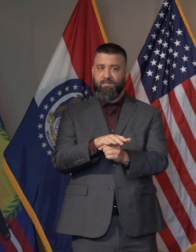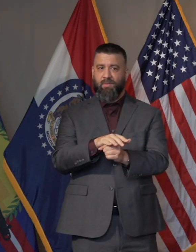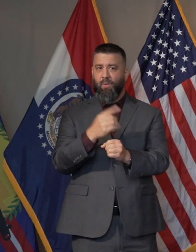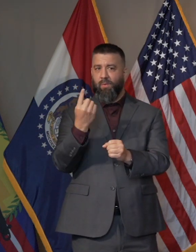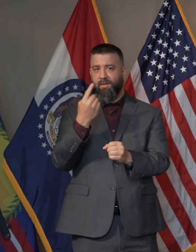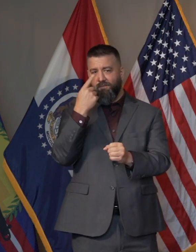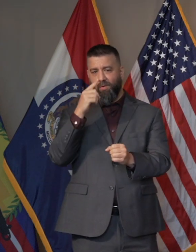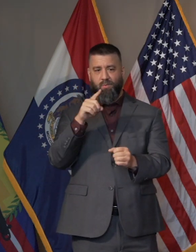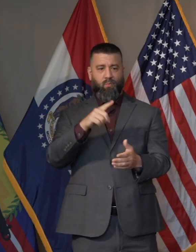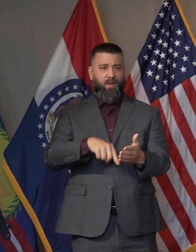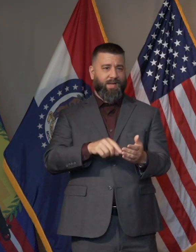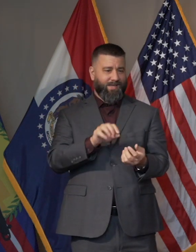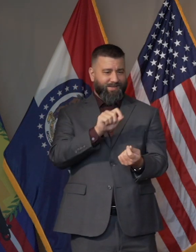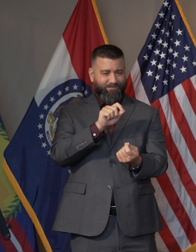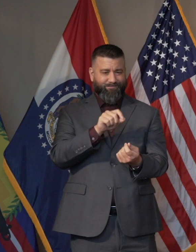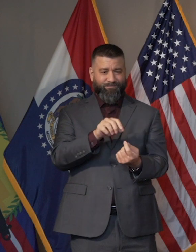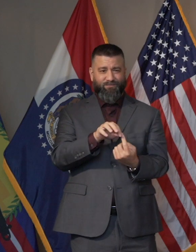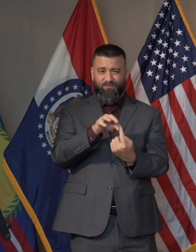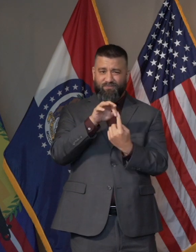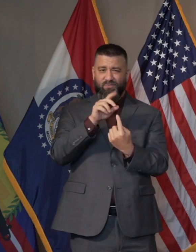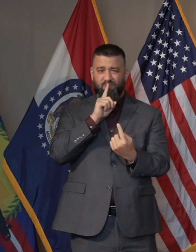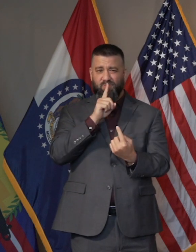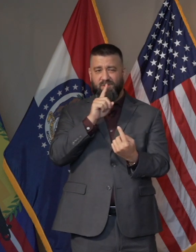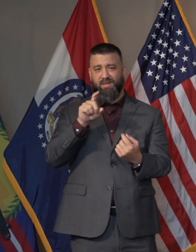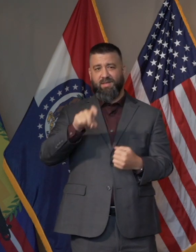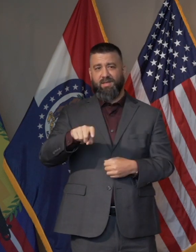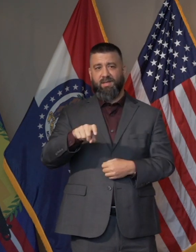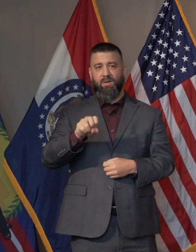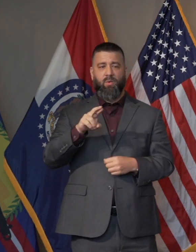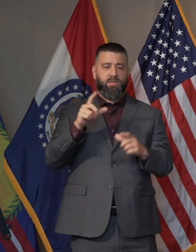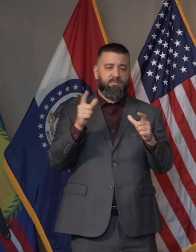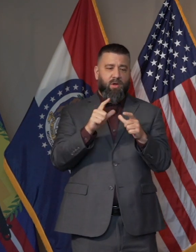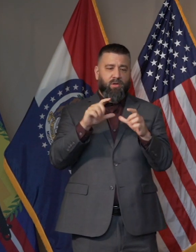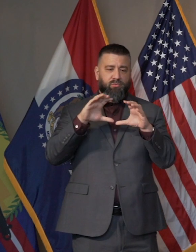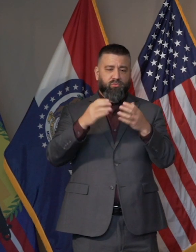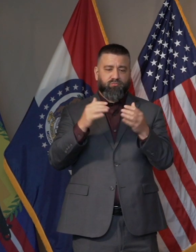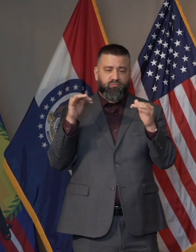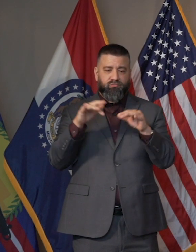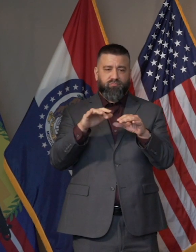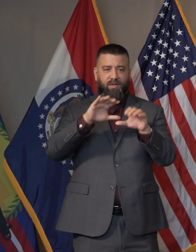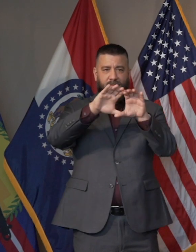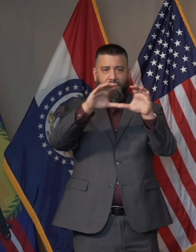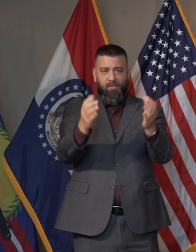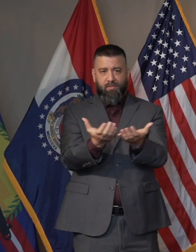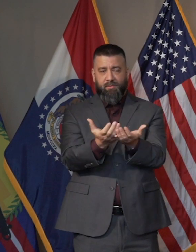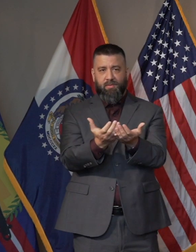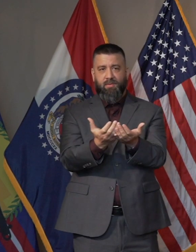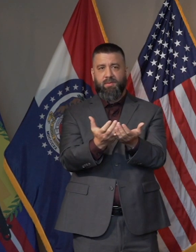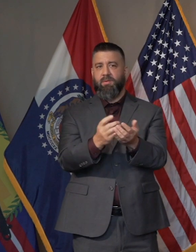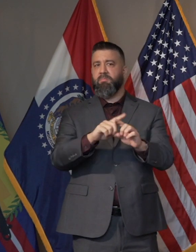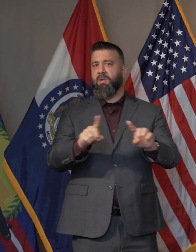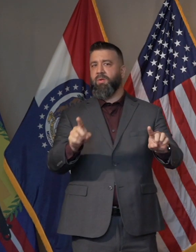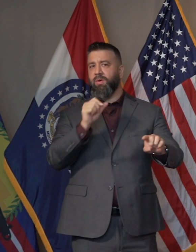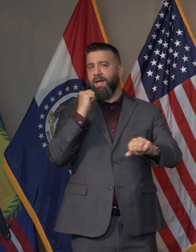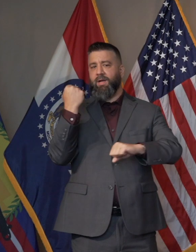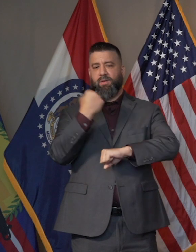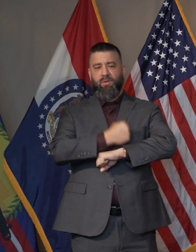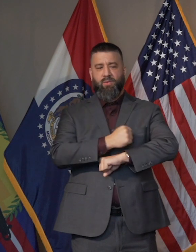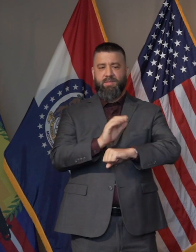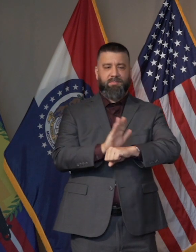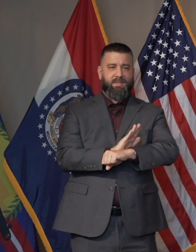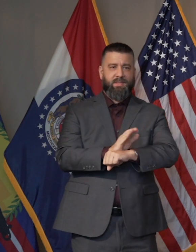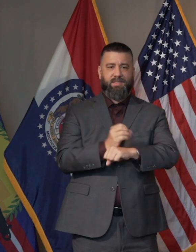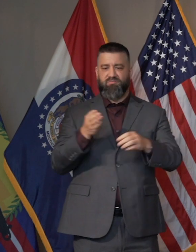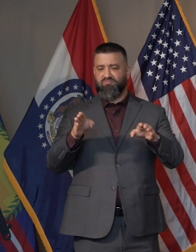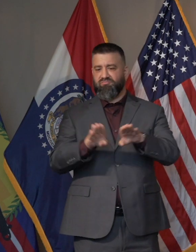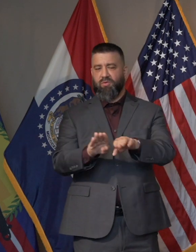need, or to small gatherings within their bubble. But we are not closing any retail or any